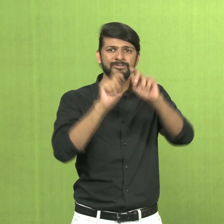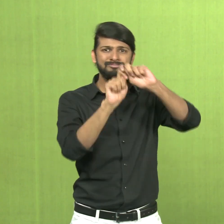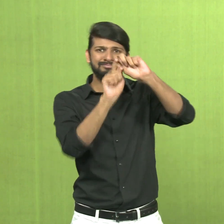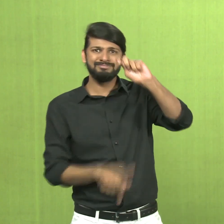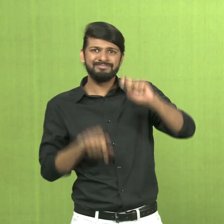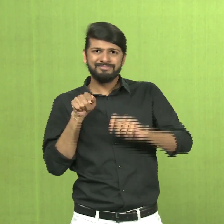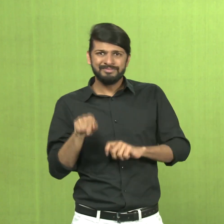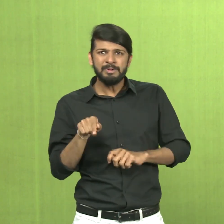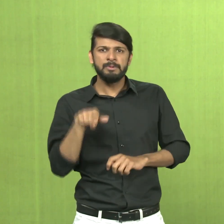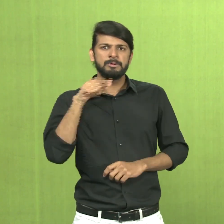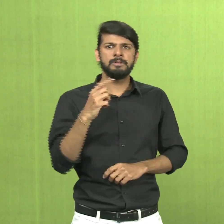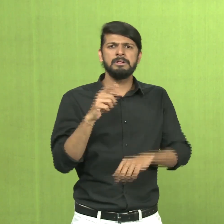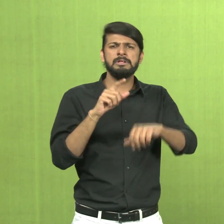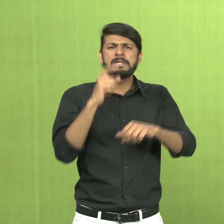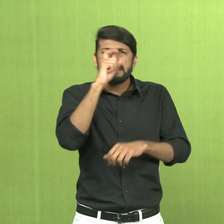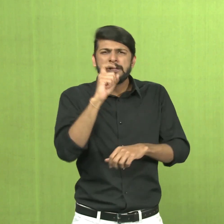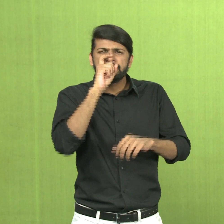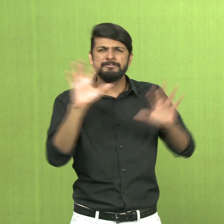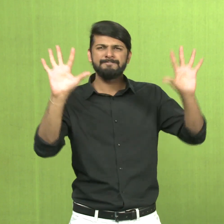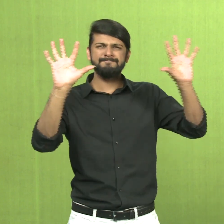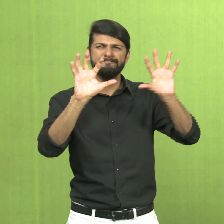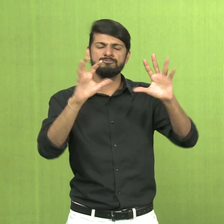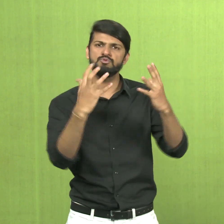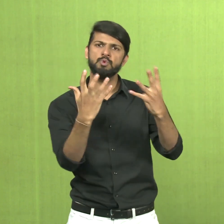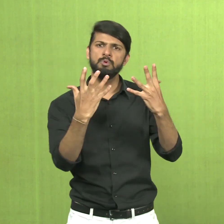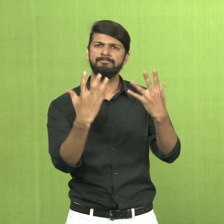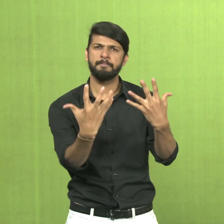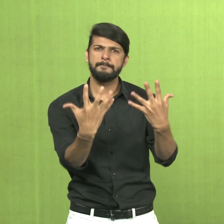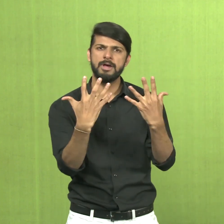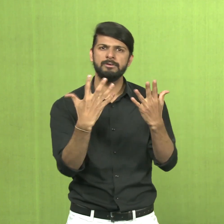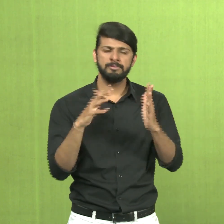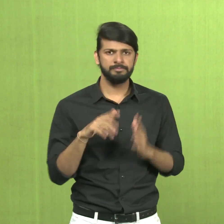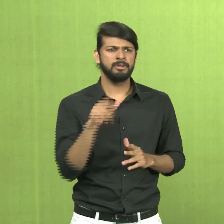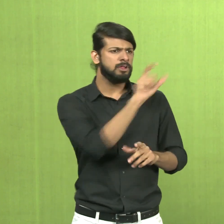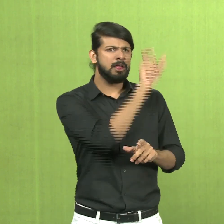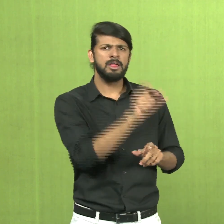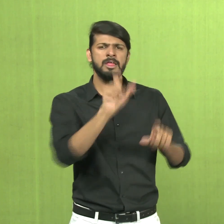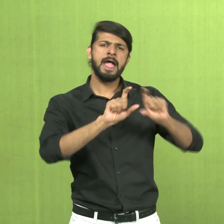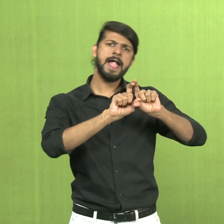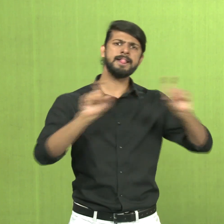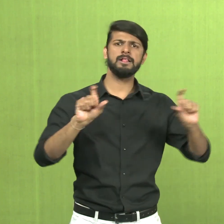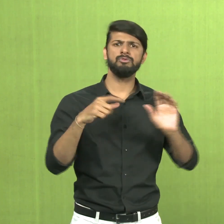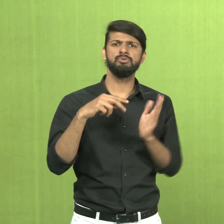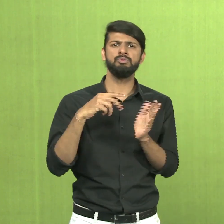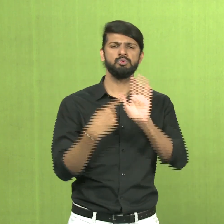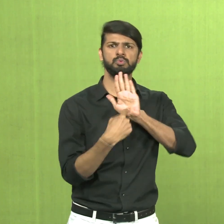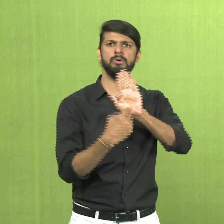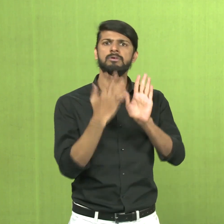Then Ram is painted in dark blue, and all three people are standing